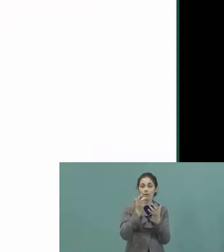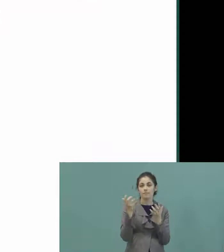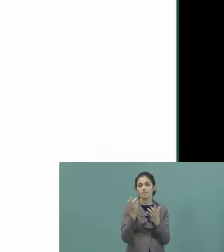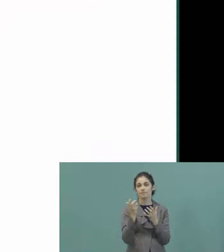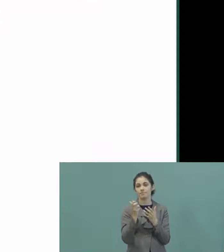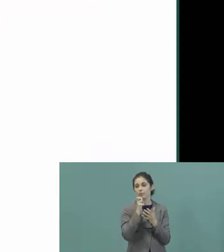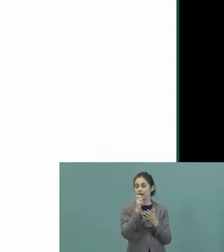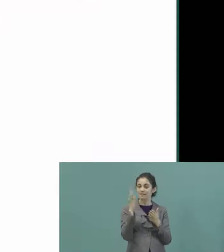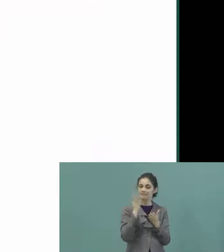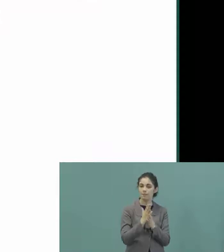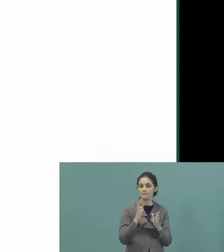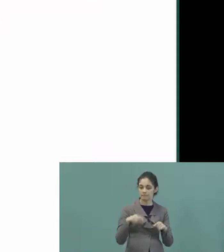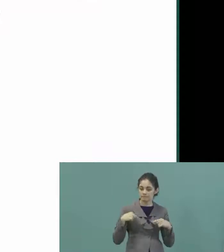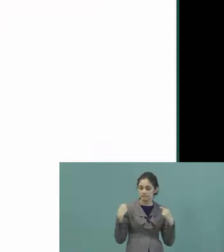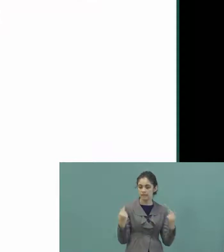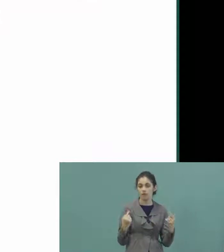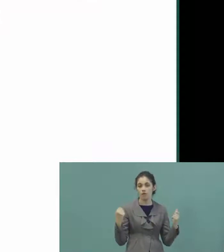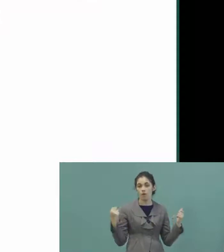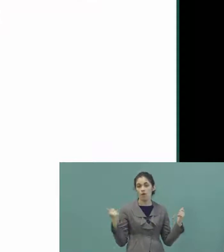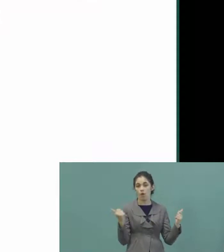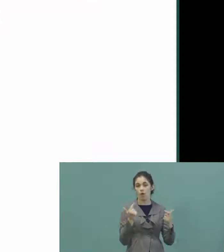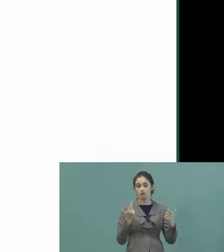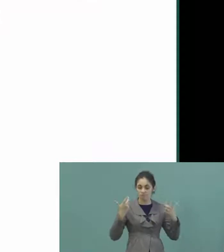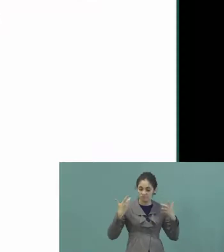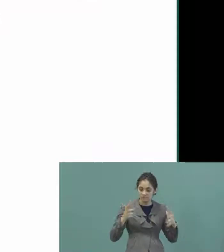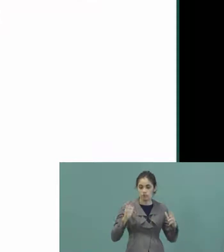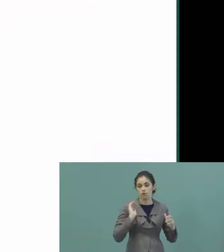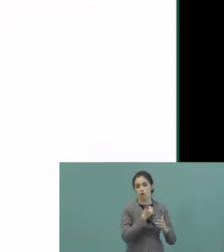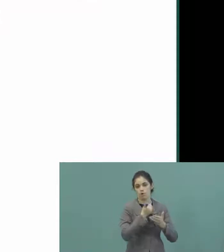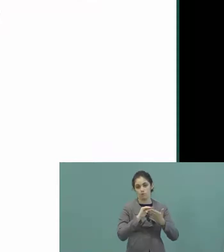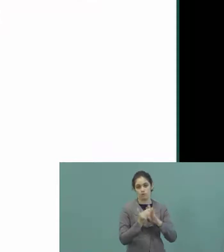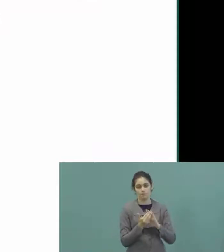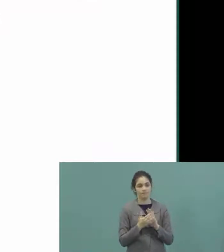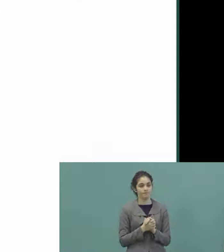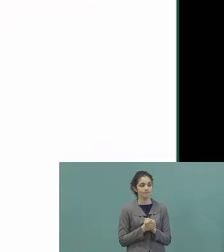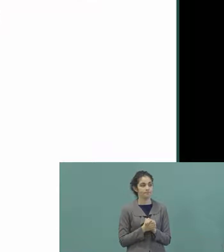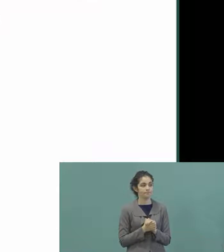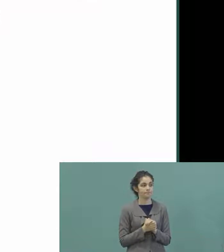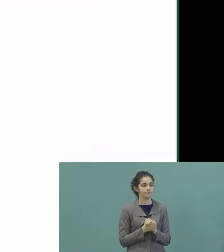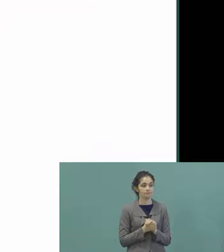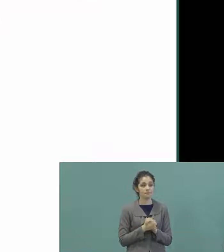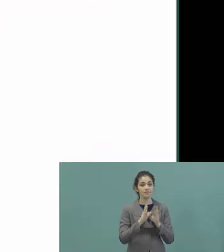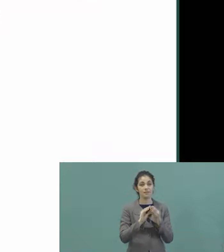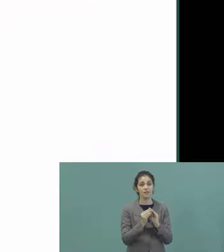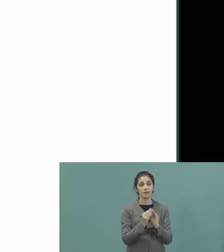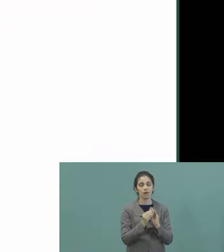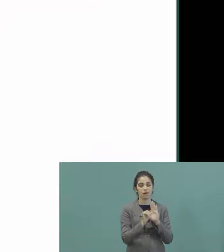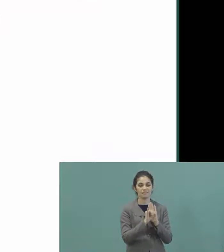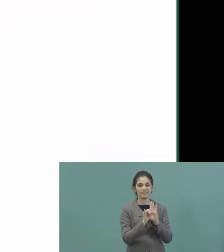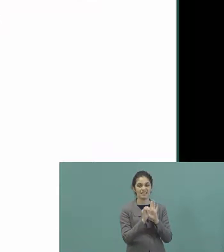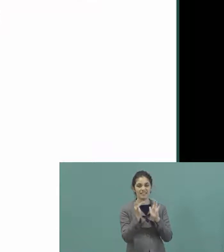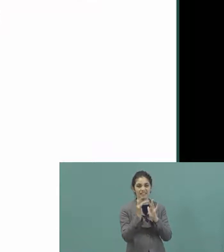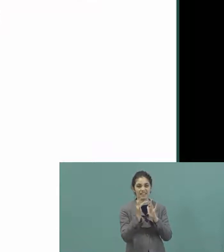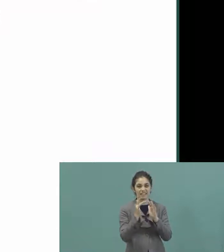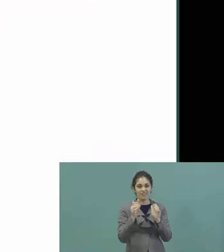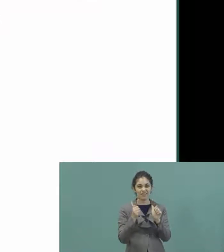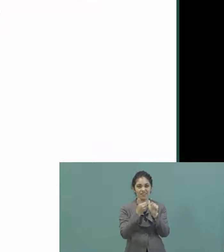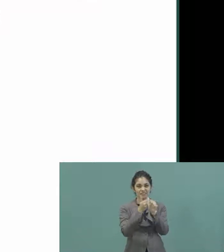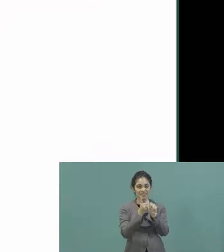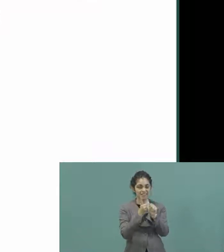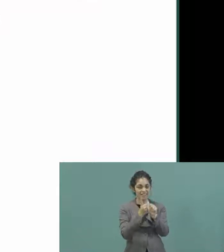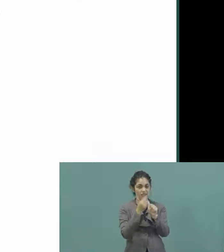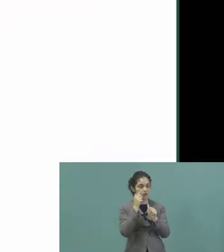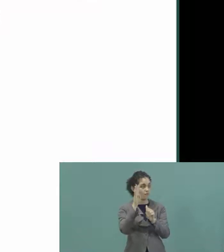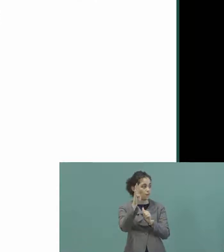we won't stop until we have everybody through this in our community. Number of identified contacts continues to rise